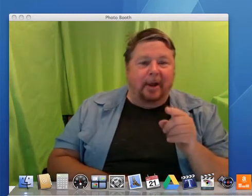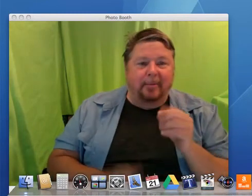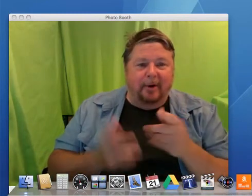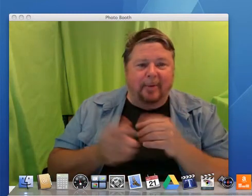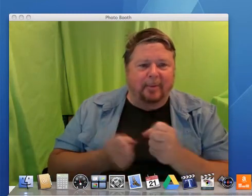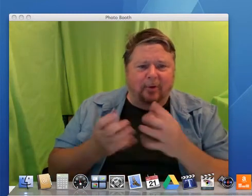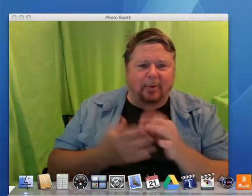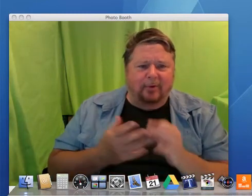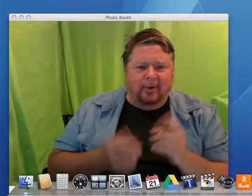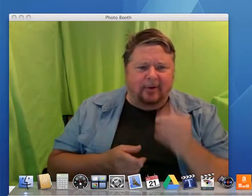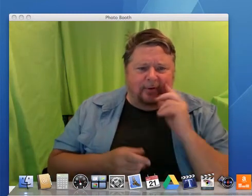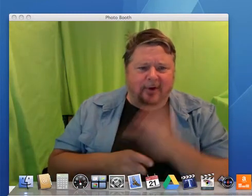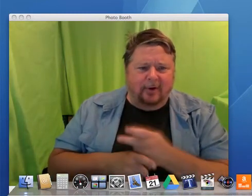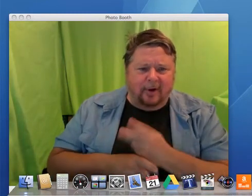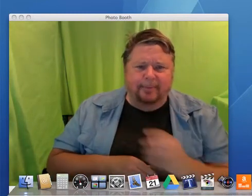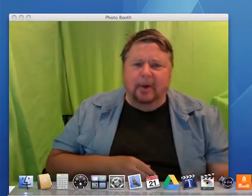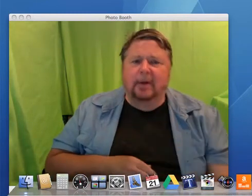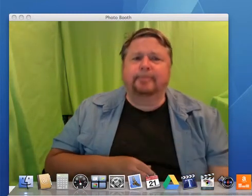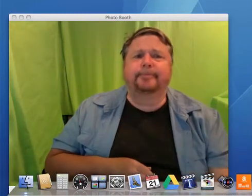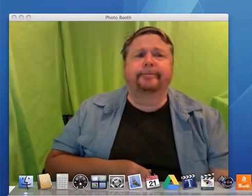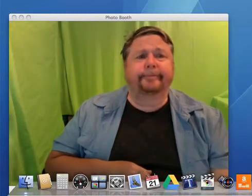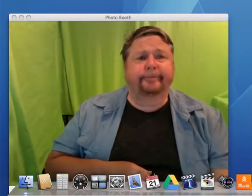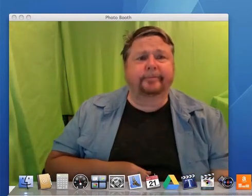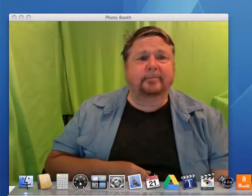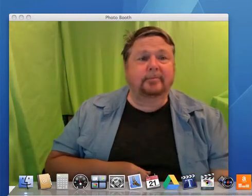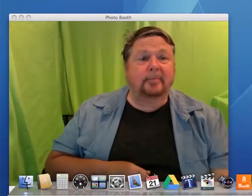Okay, but it'll be a multiple choice and you'll figure it out.